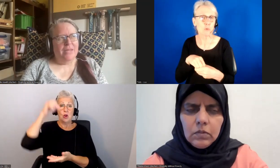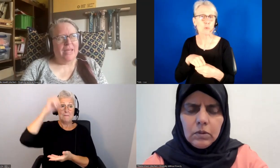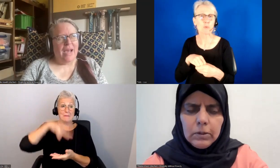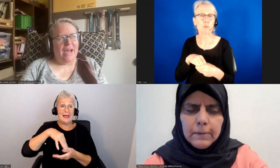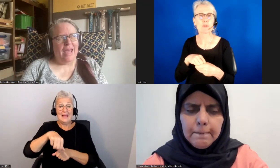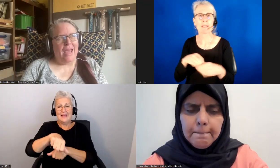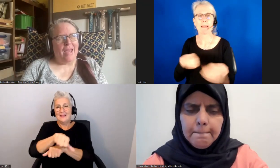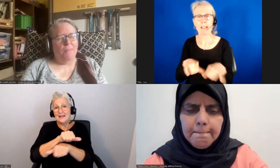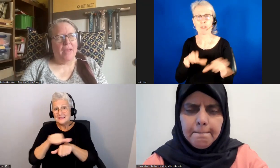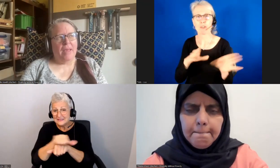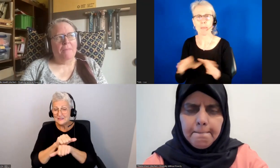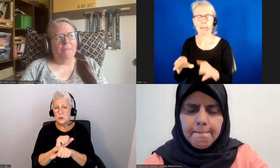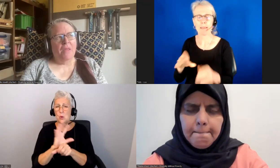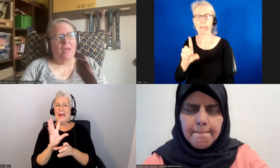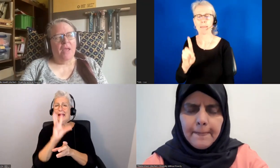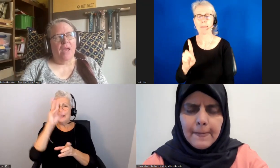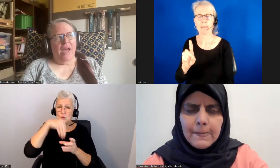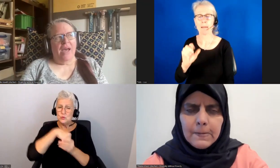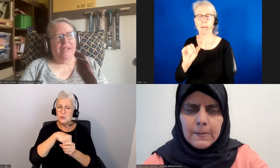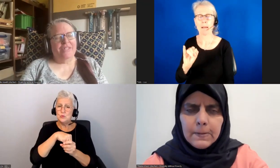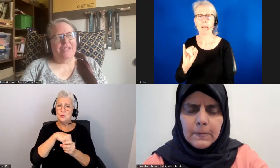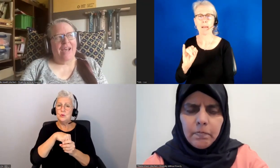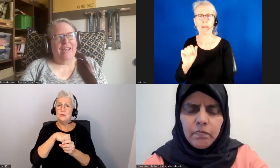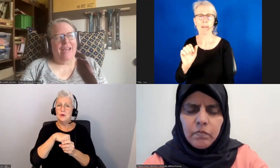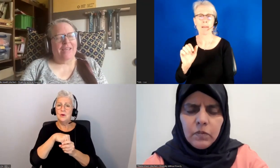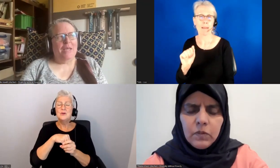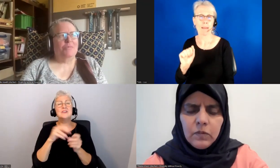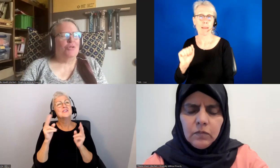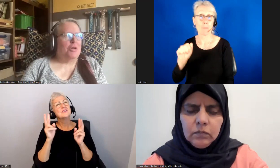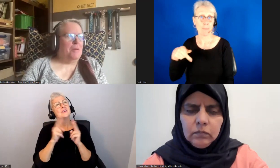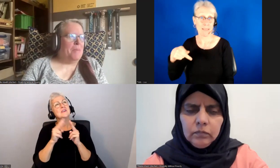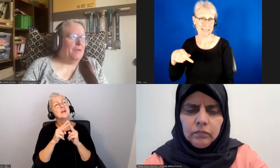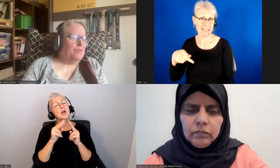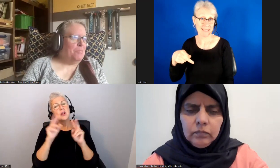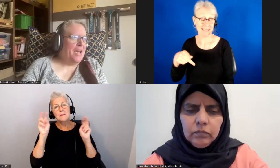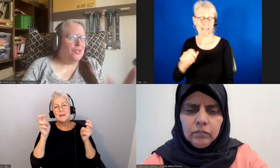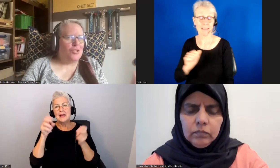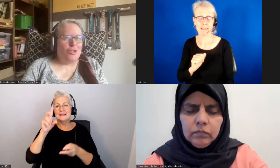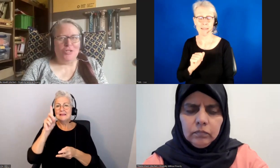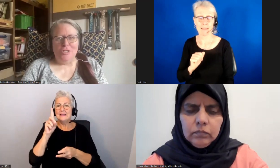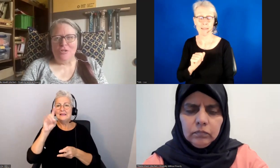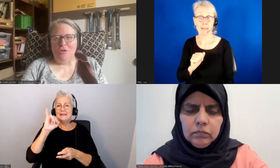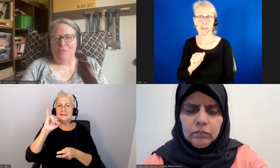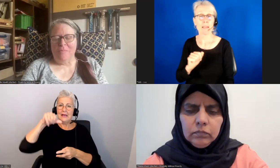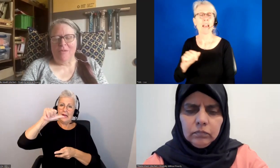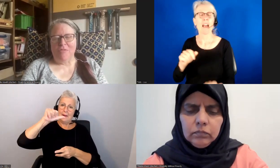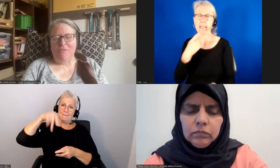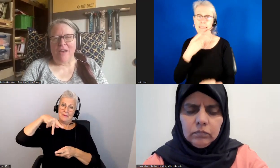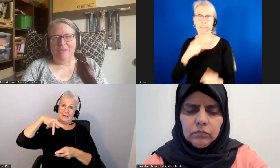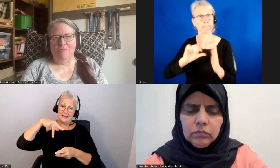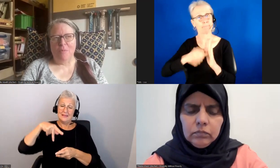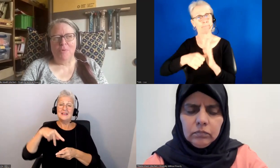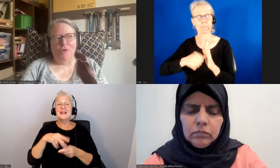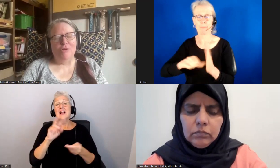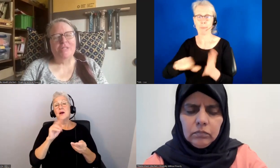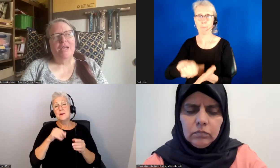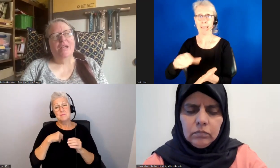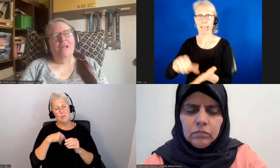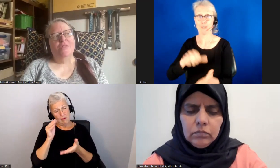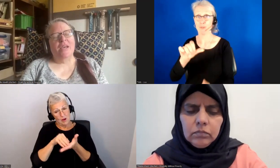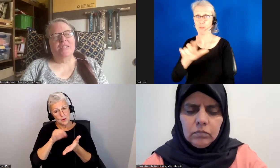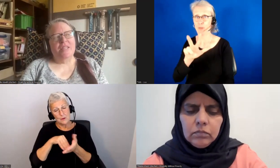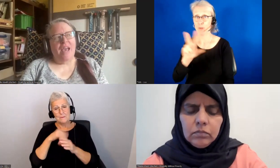DIAP, DIAP. And I keep talking about page 32 of the final